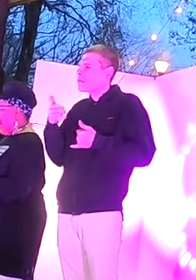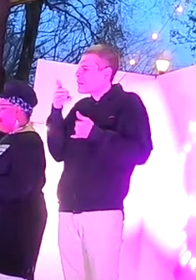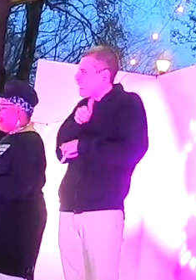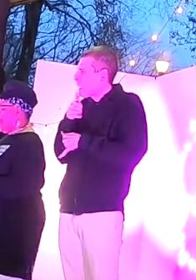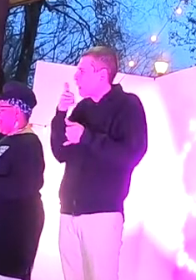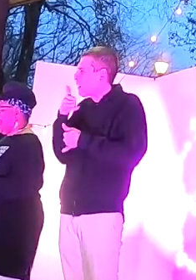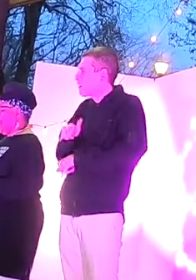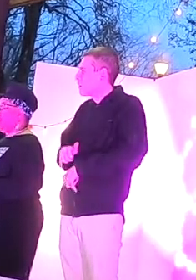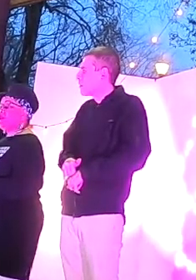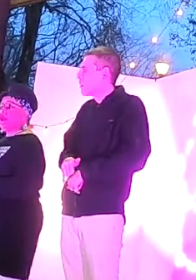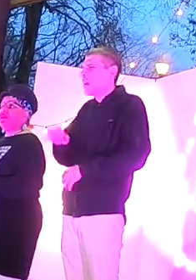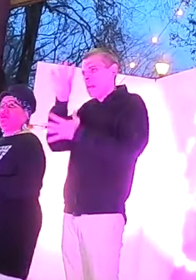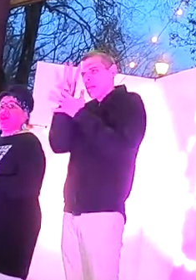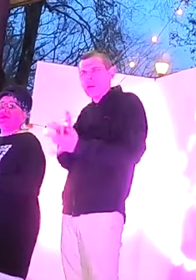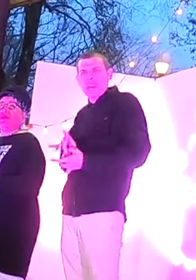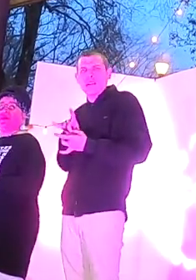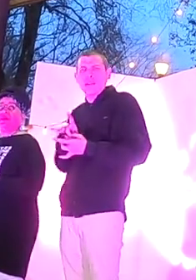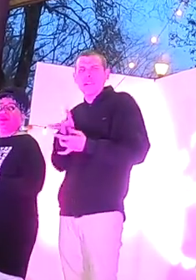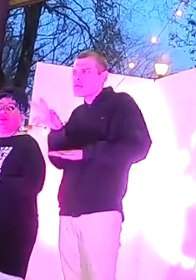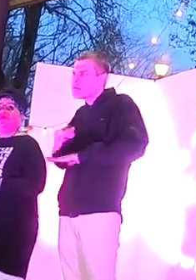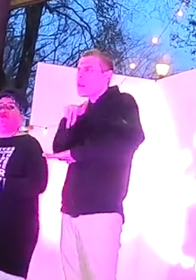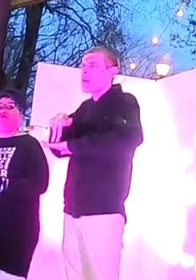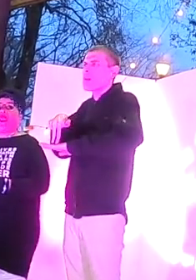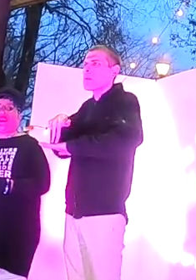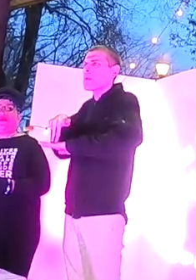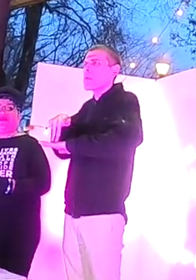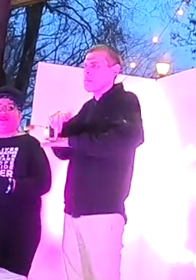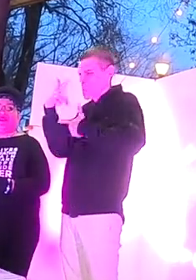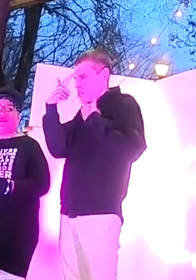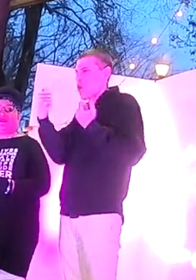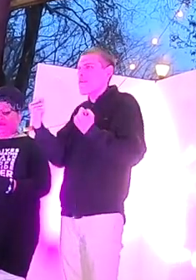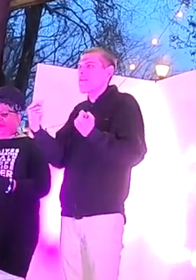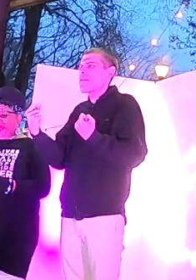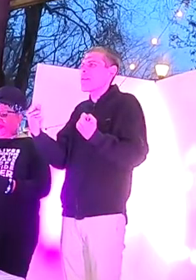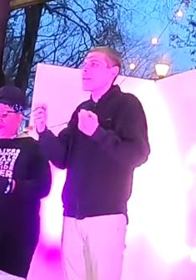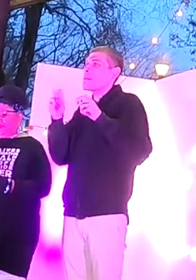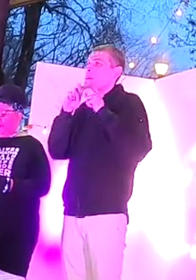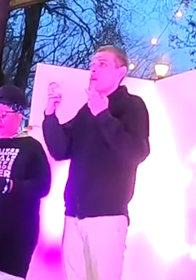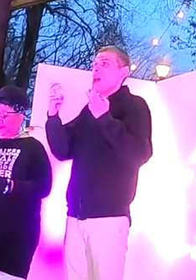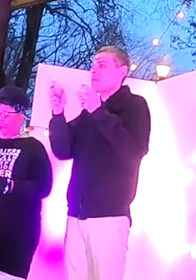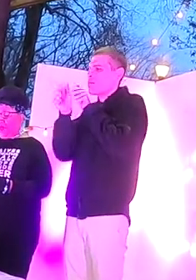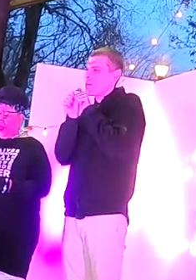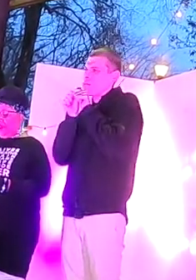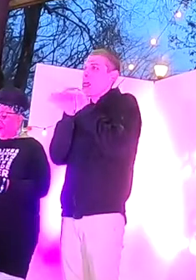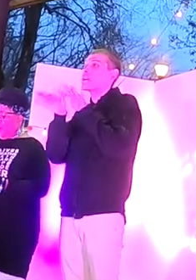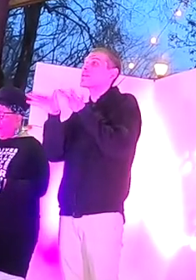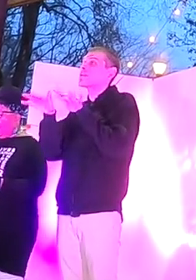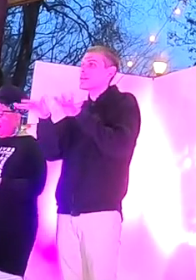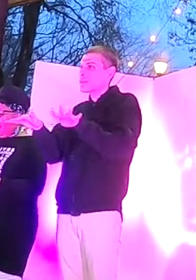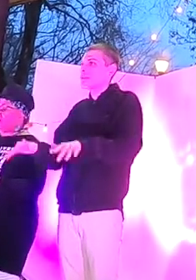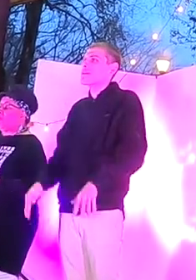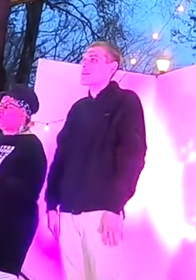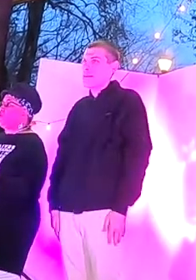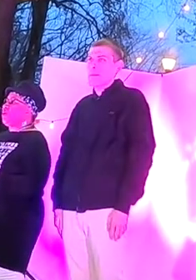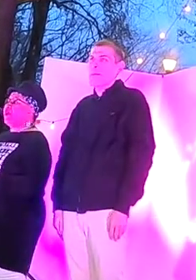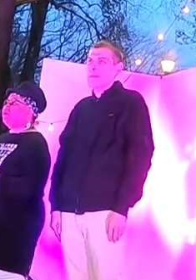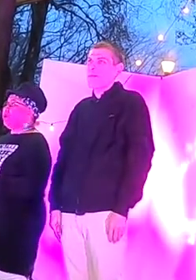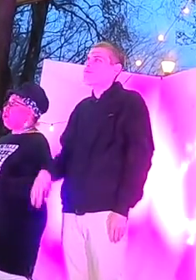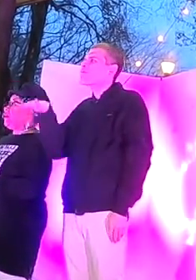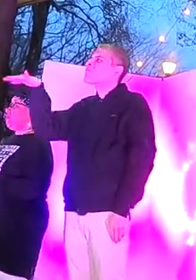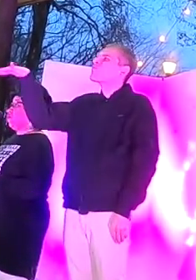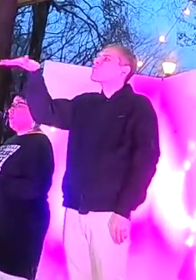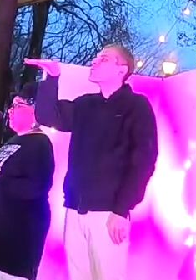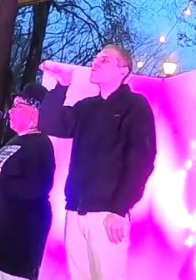Get grounded, stand up, be brave, be blessed. Don't worry about those who